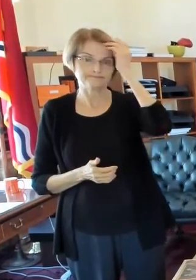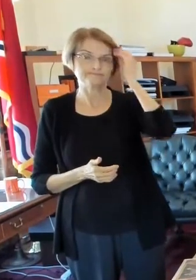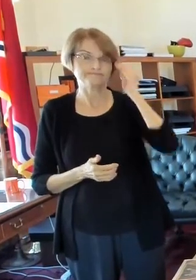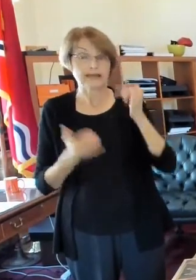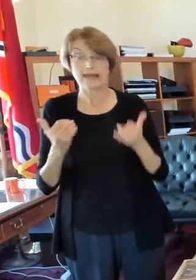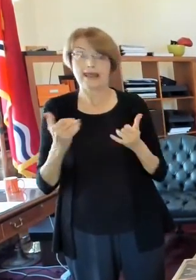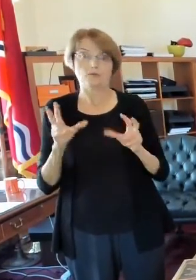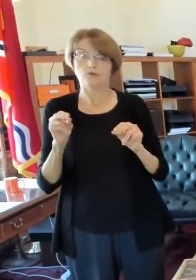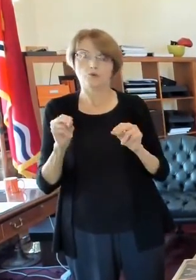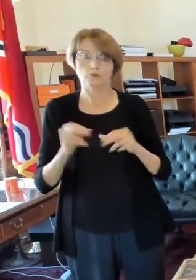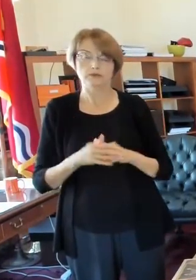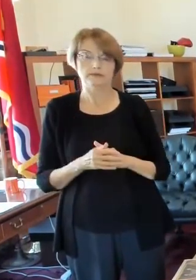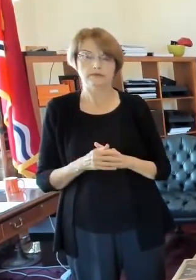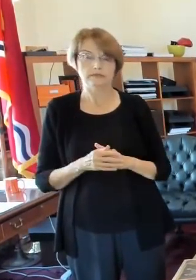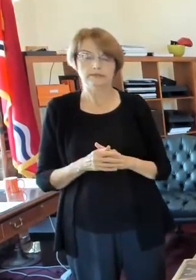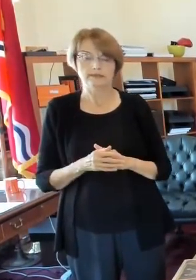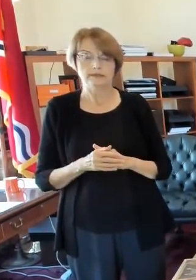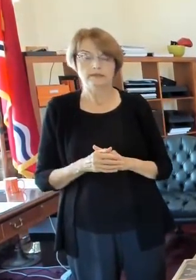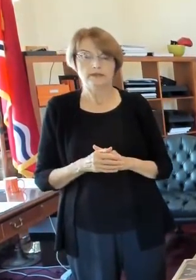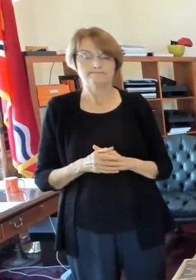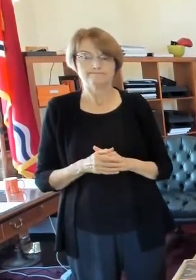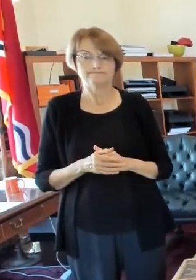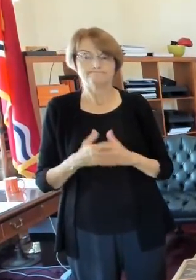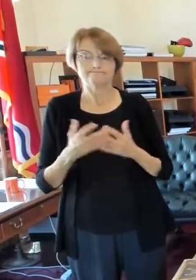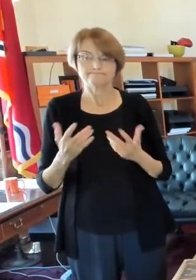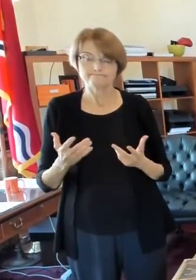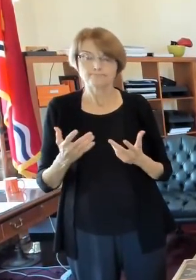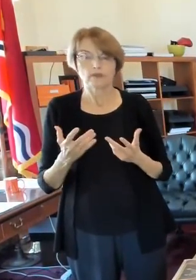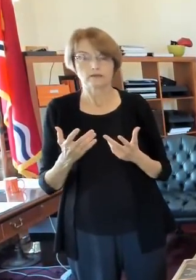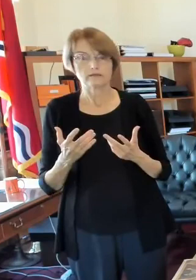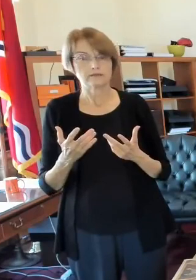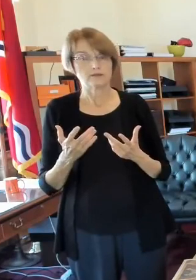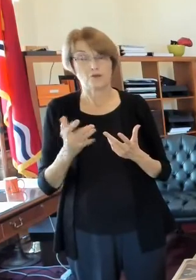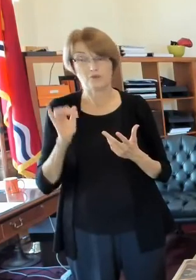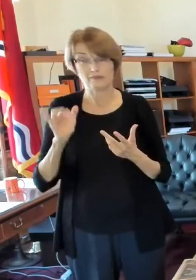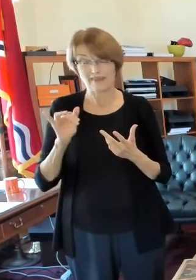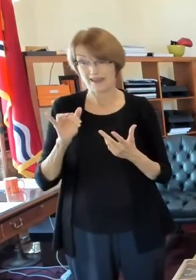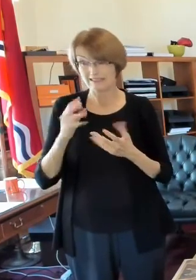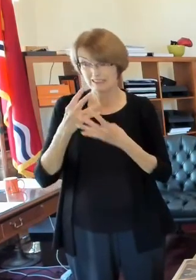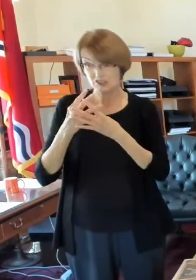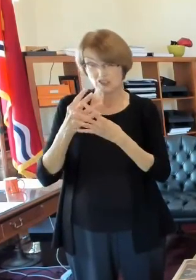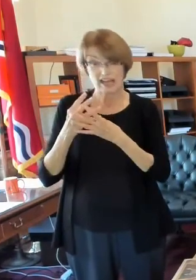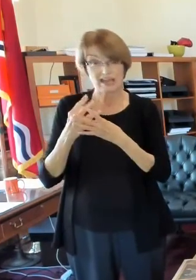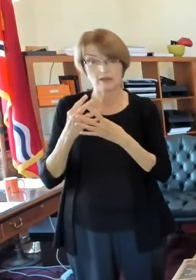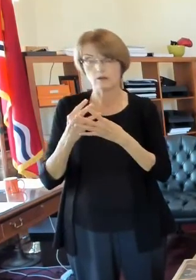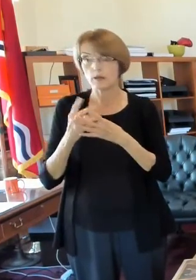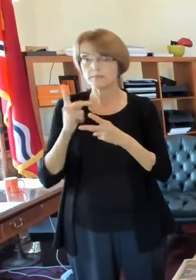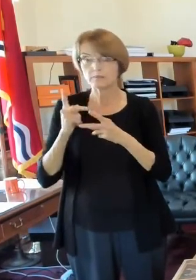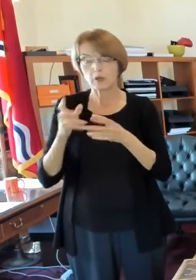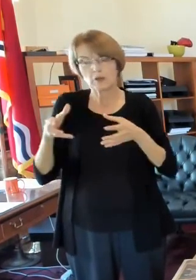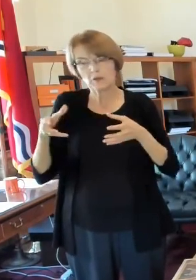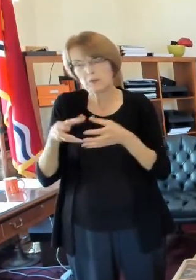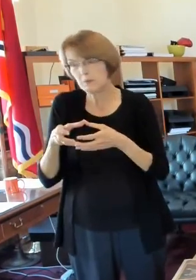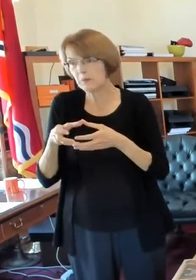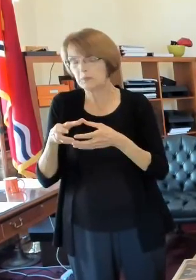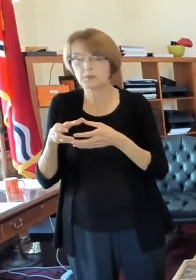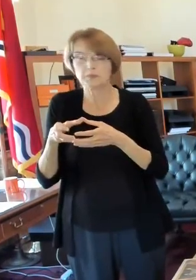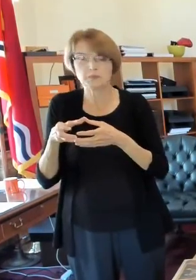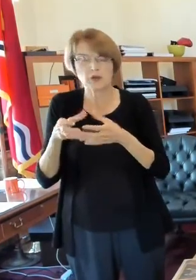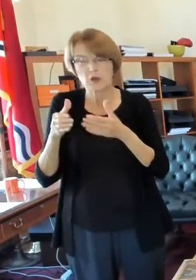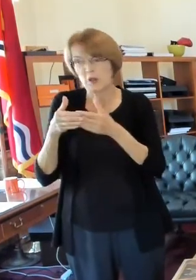Not now. It's just, a congregate living facility of any